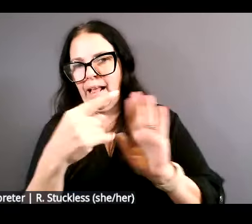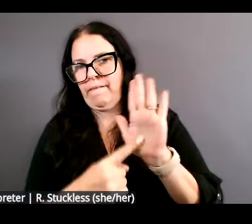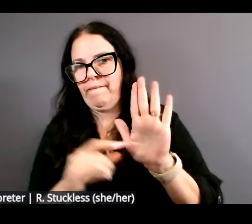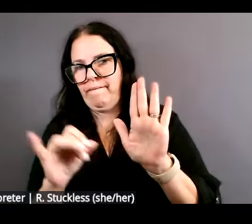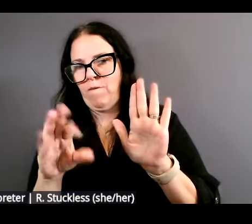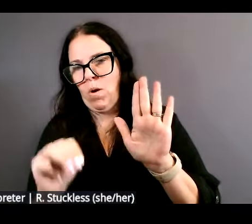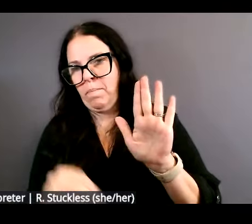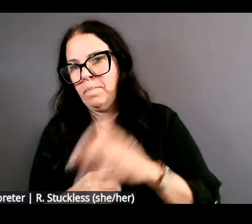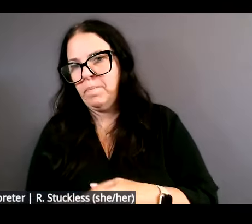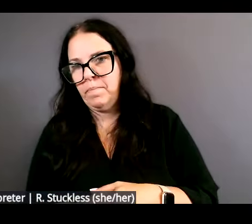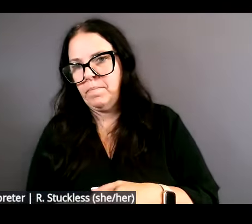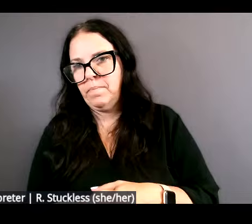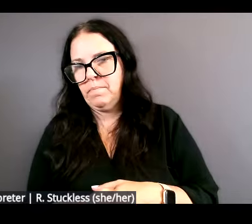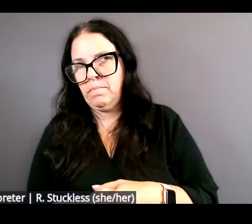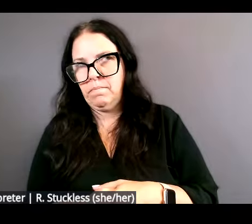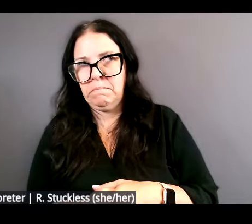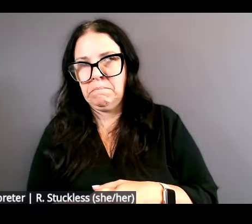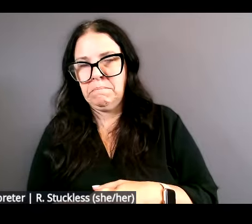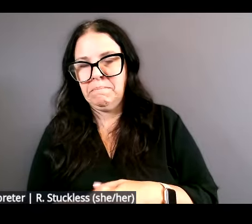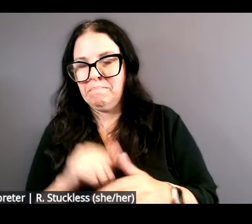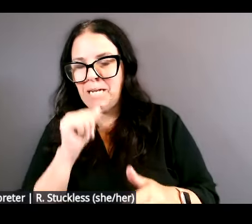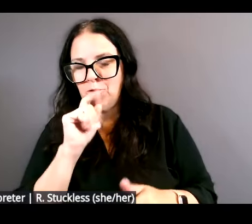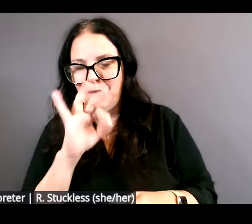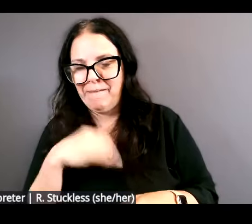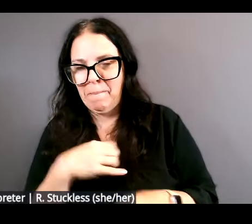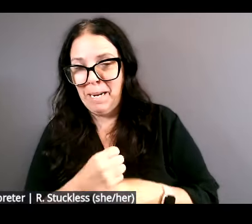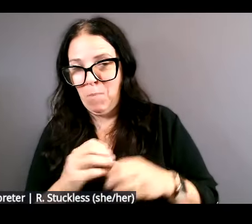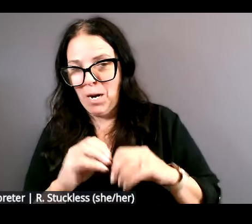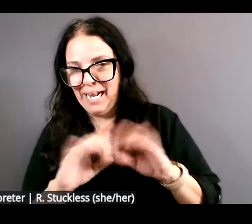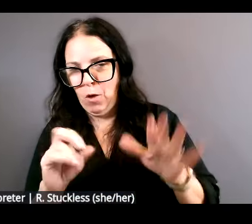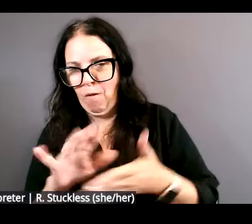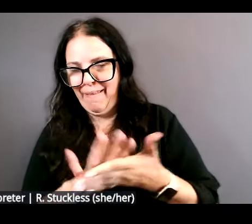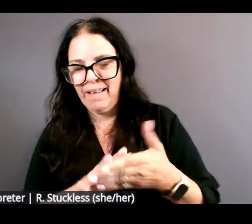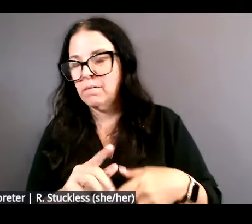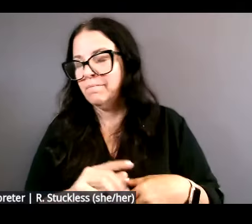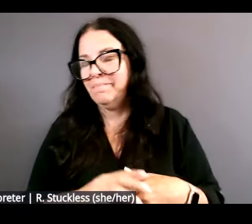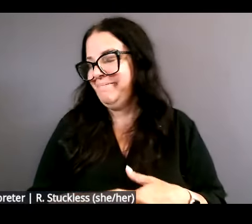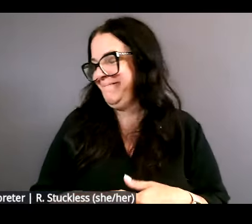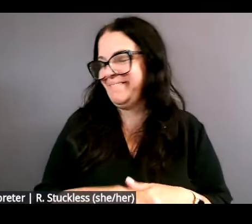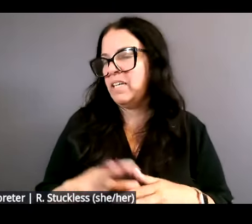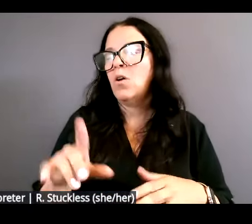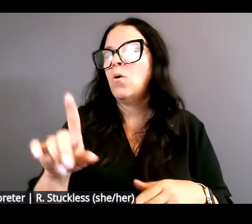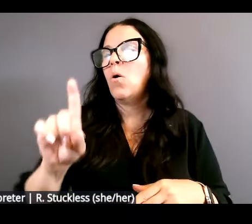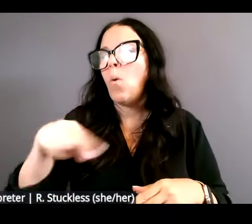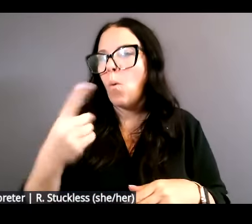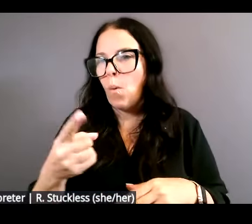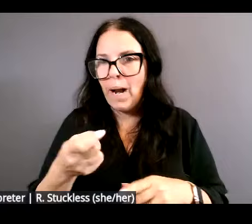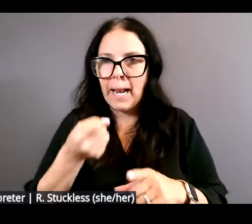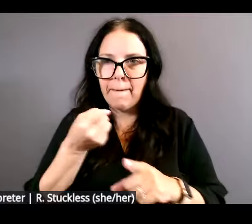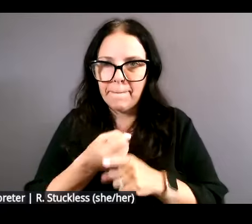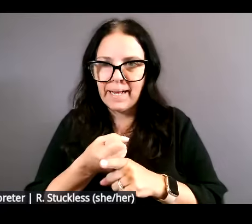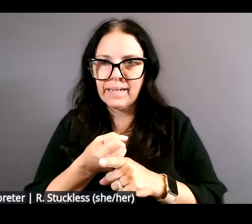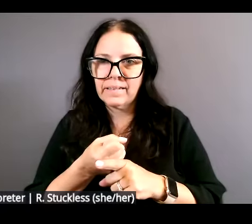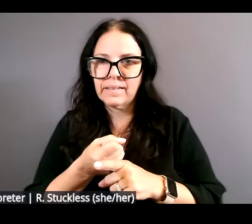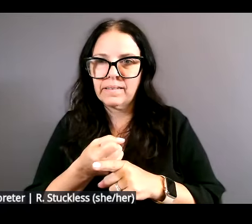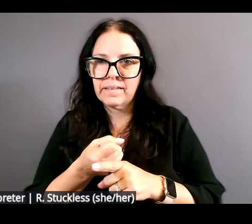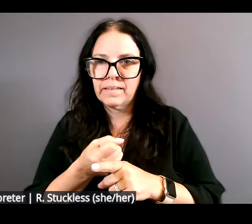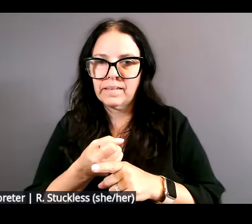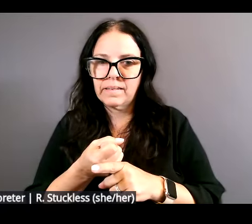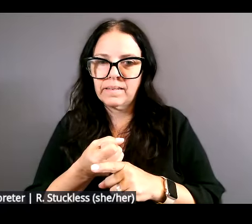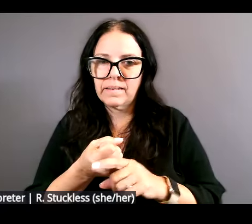essentially. I don't know if that made it clear or if I made it that worse. makes it very clear. So the only impact there would be potentially an elongated